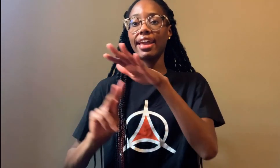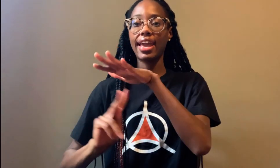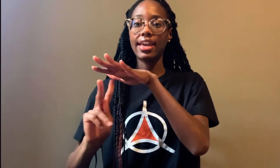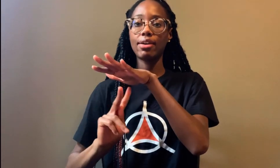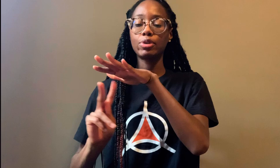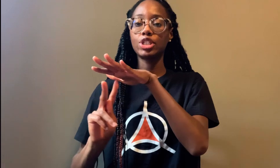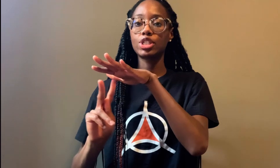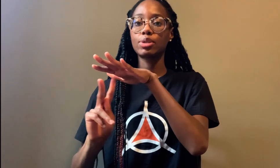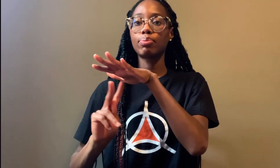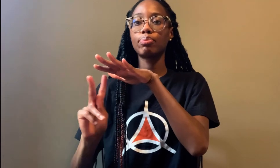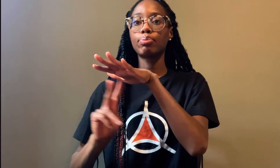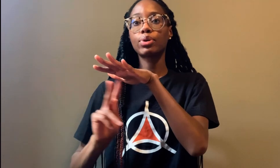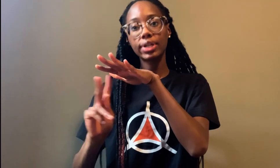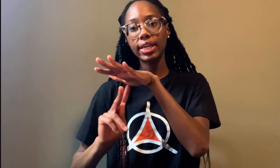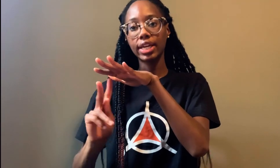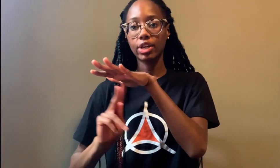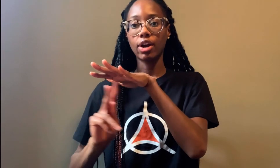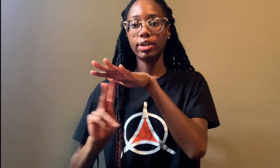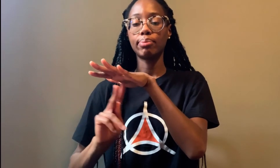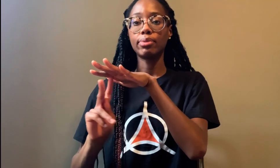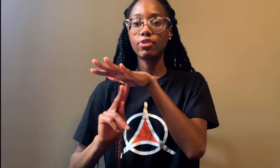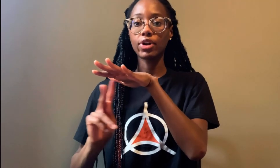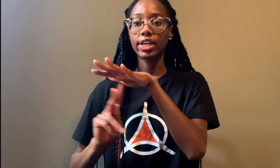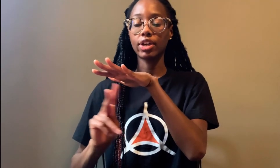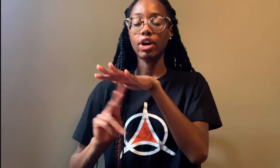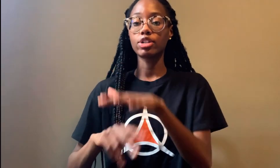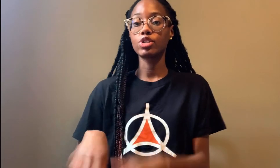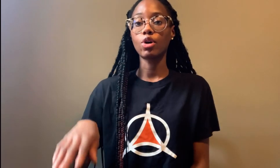pre-K, which is pre-kindergarten, before kindergarten. So